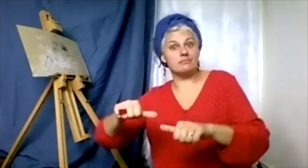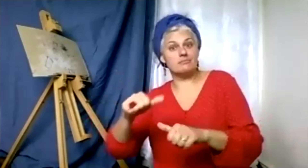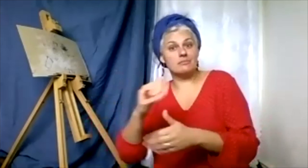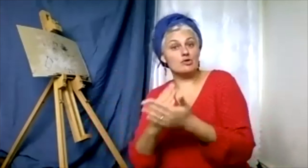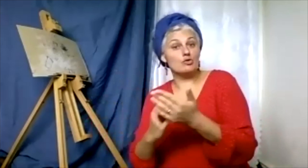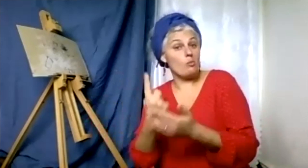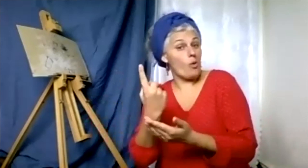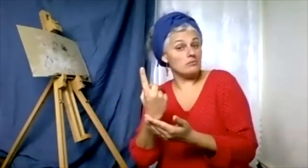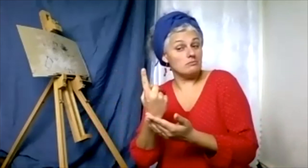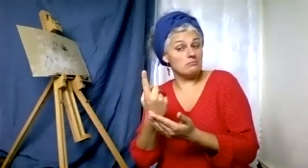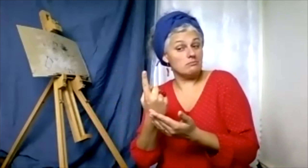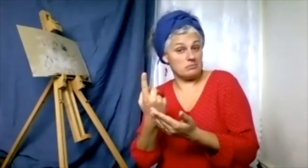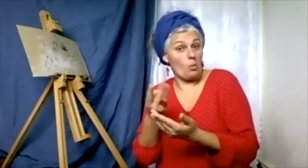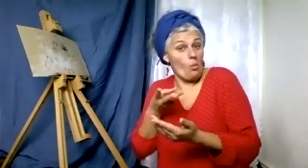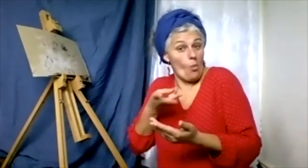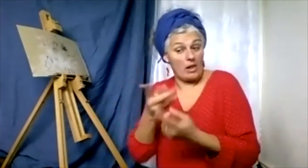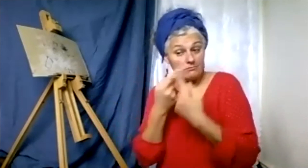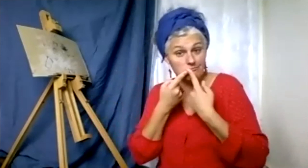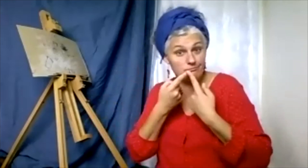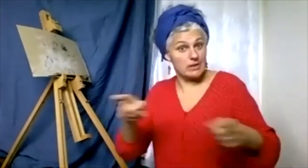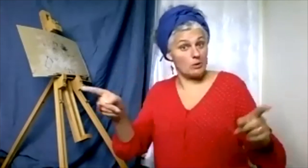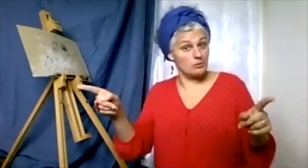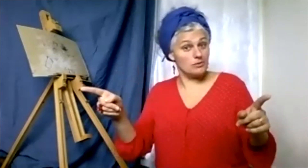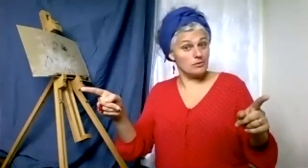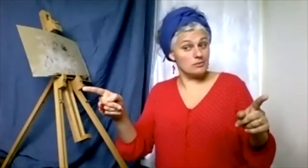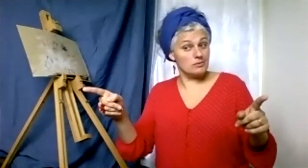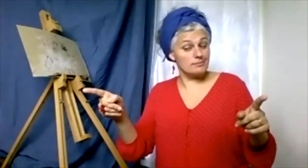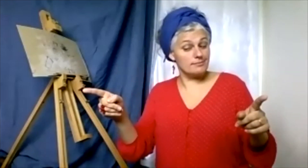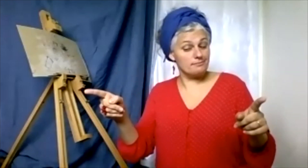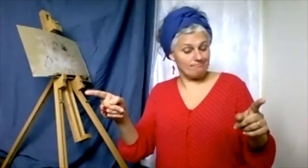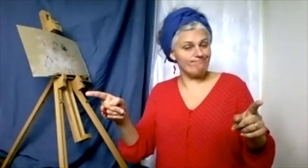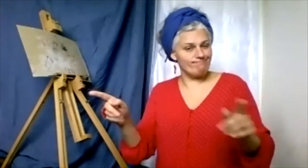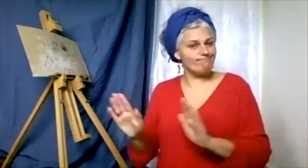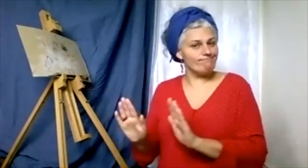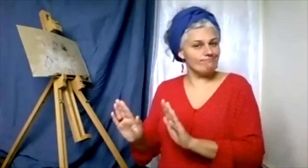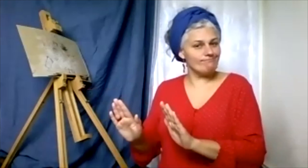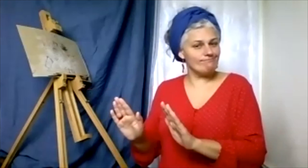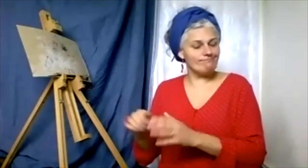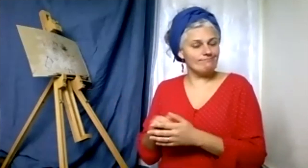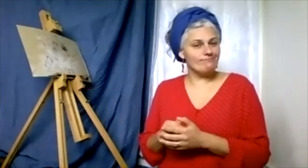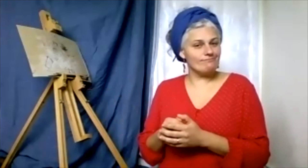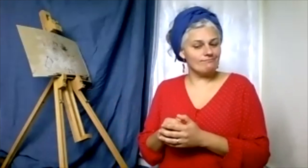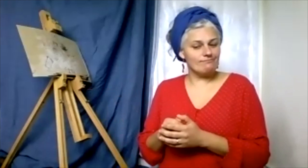and continue on until somebody finally announces what's in it. Yeah.